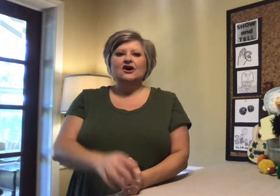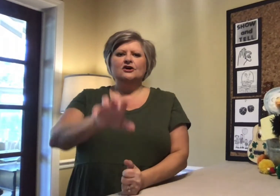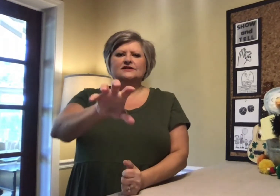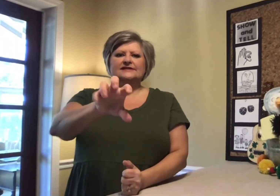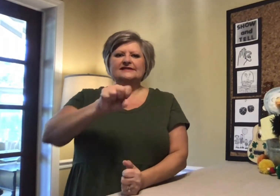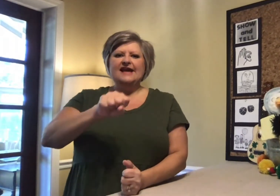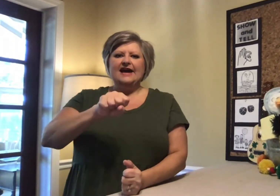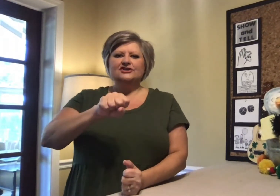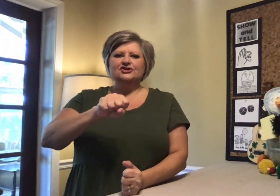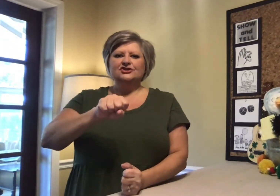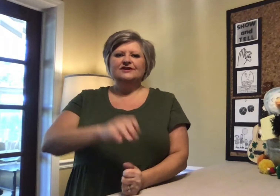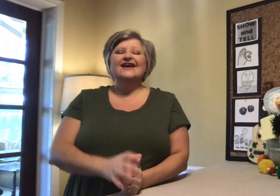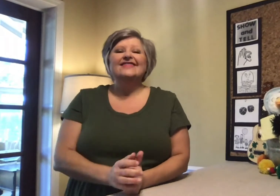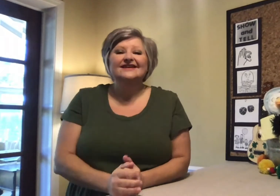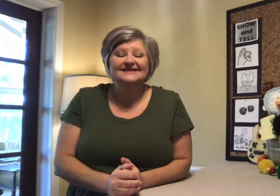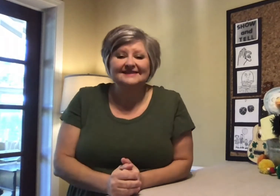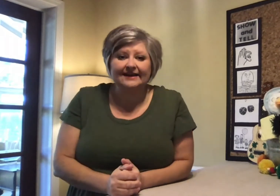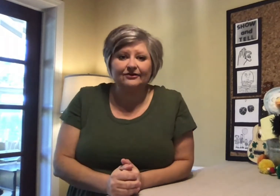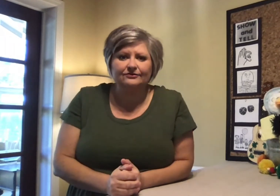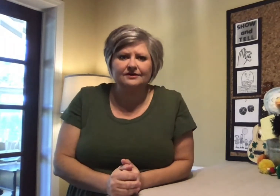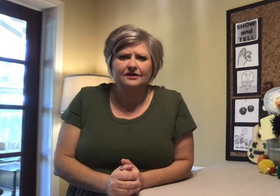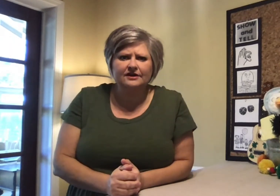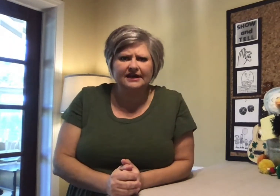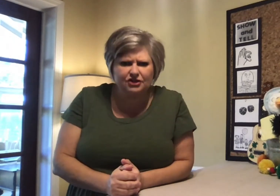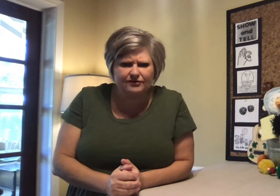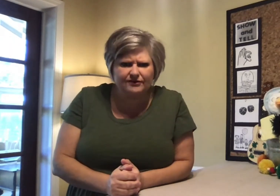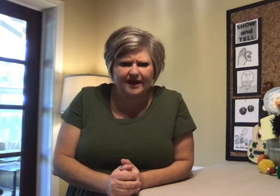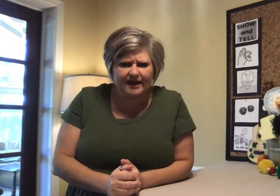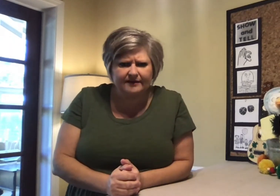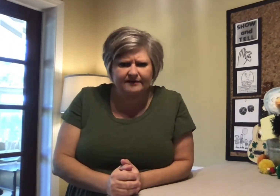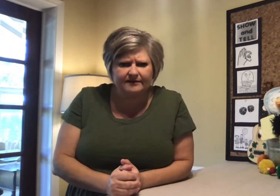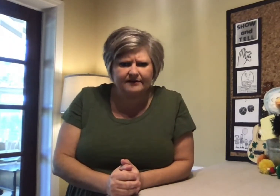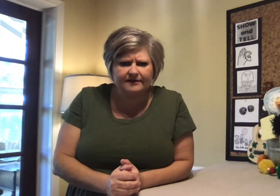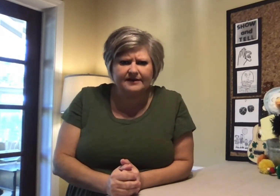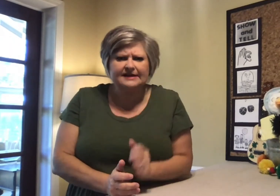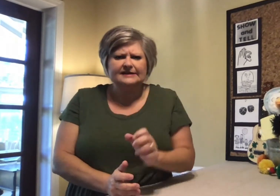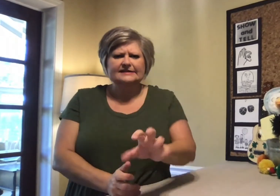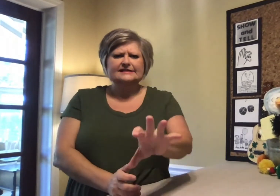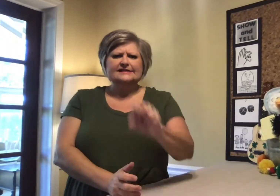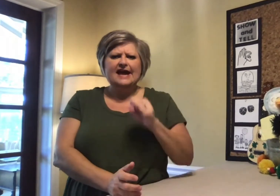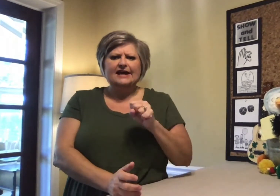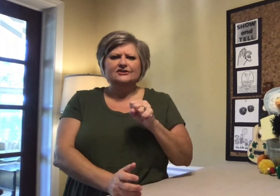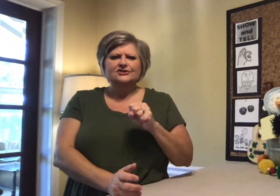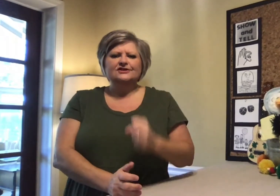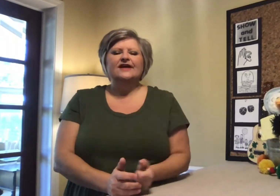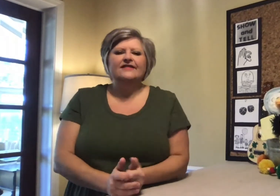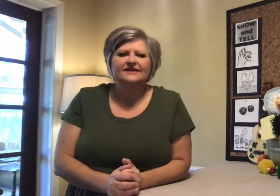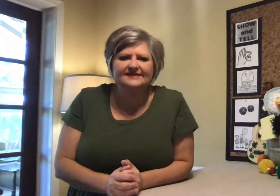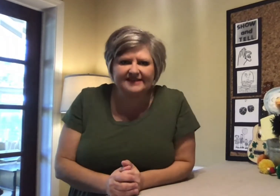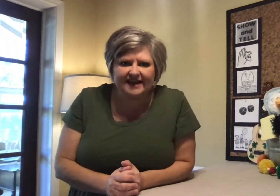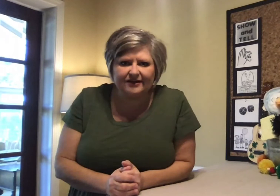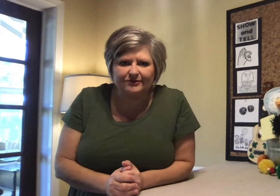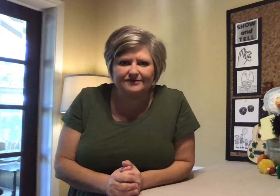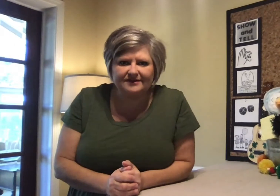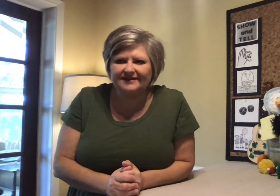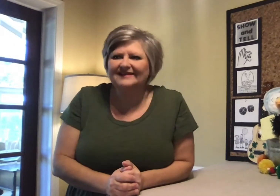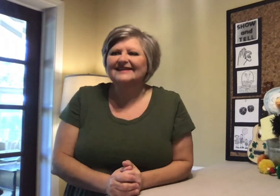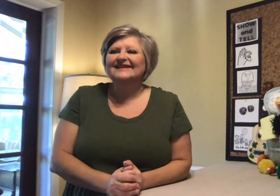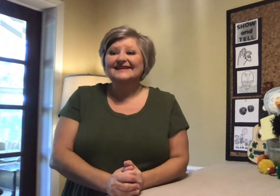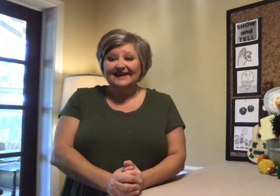called Snatch the Sound. Can you do that? Snatch the Sound.